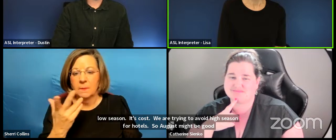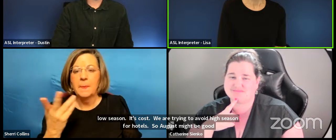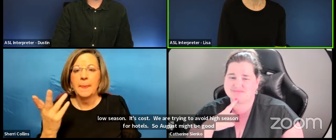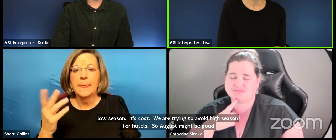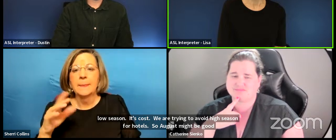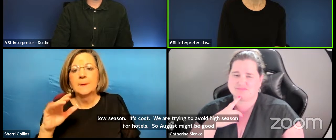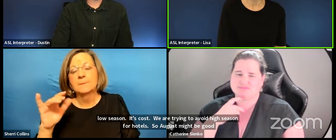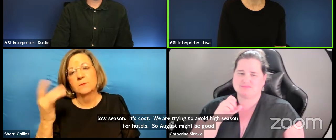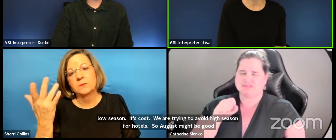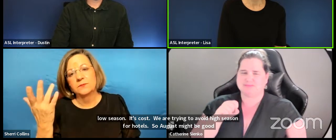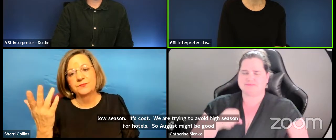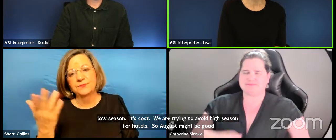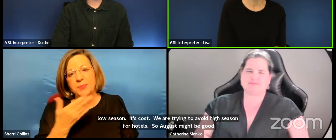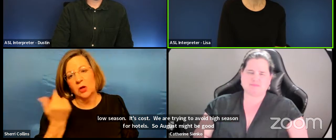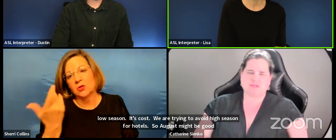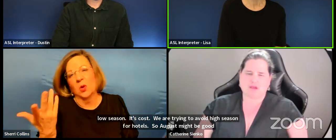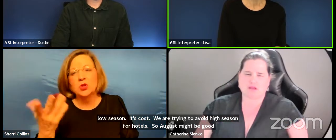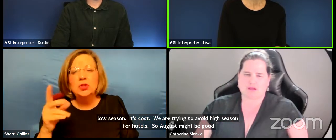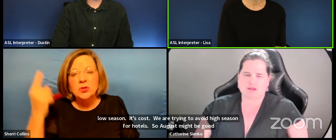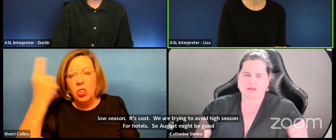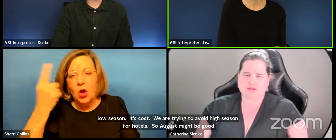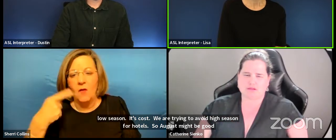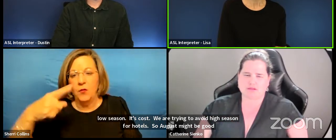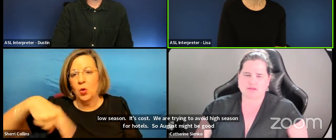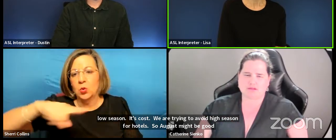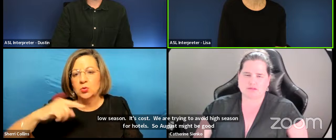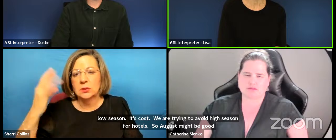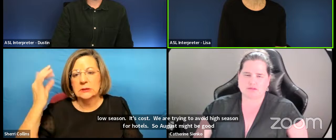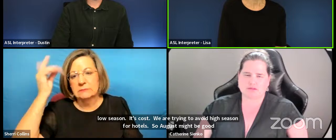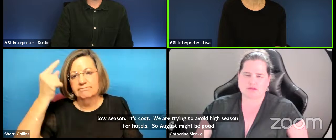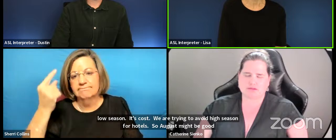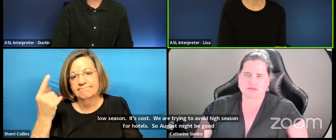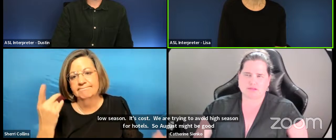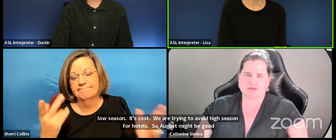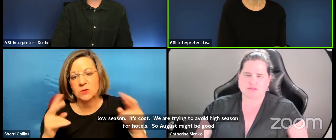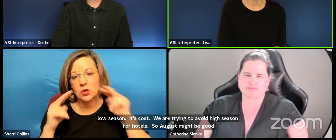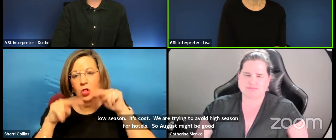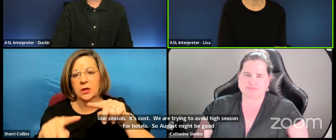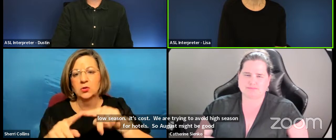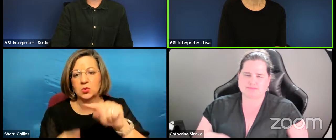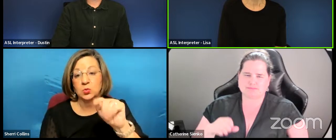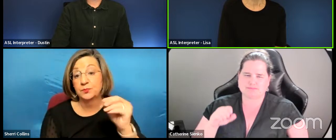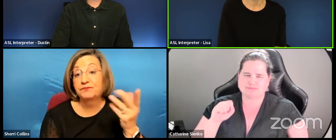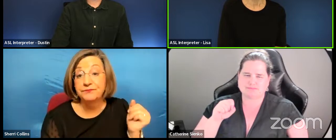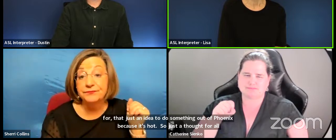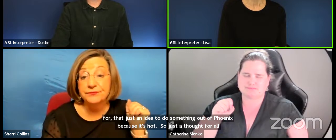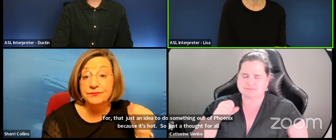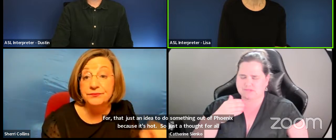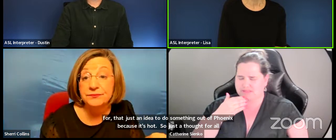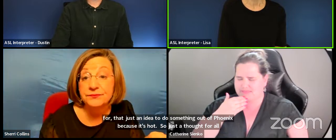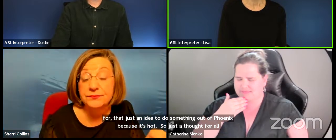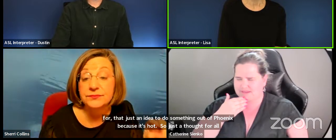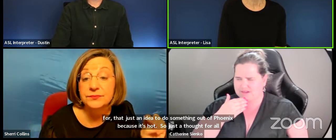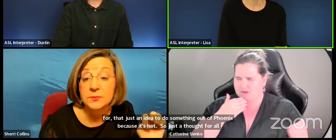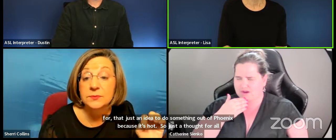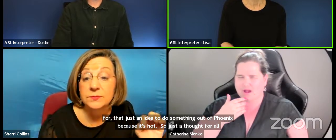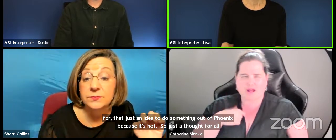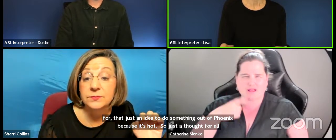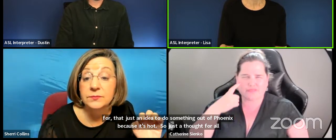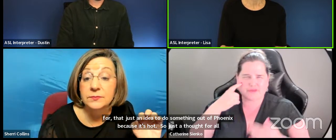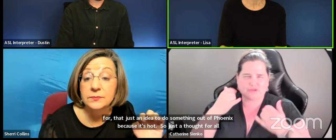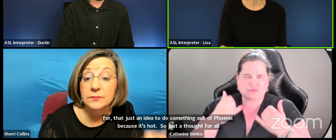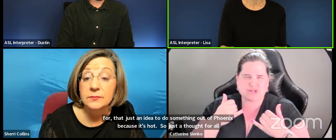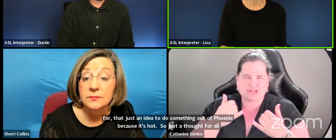out of Phoenix because it's hot. So just a thought for all of you to consider, and you can look into that.